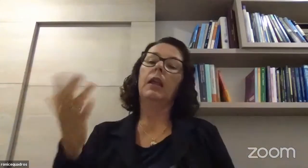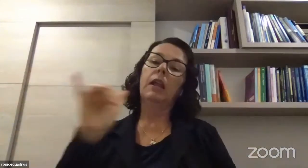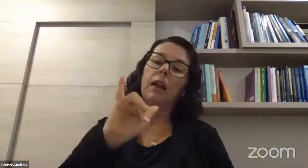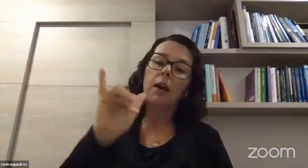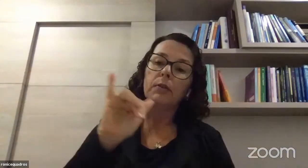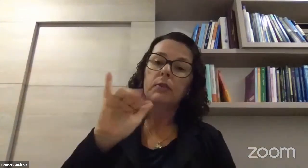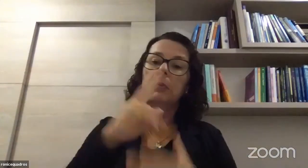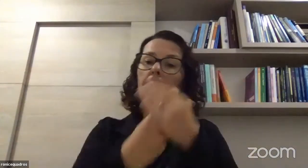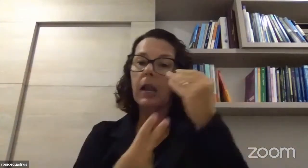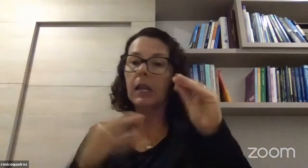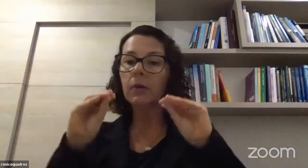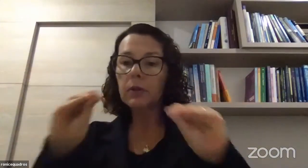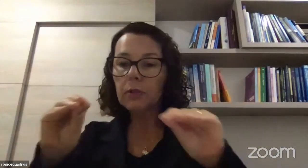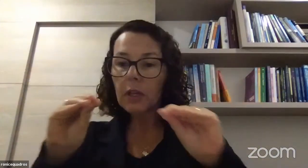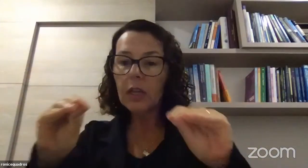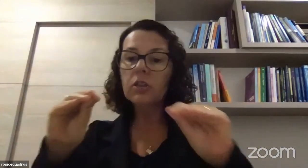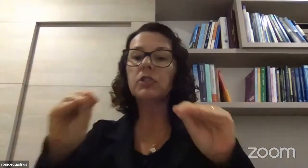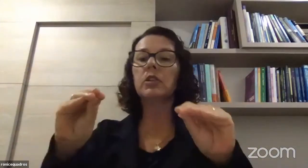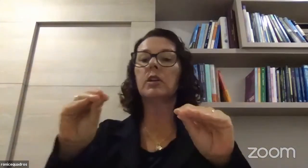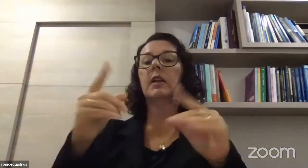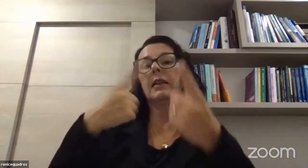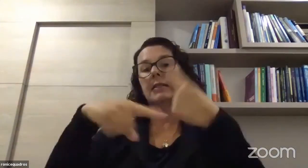for deaf people.